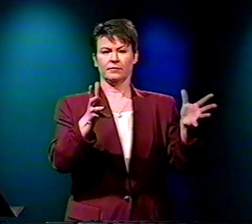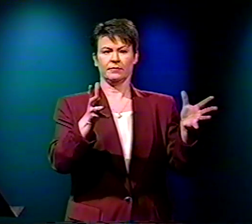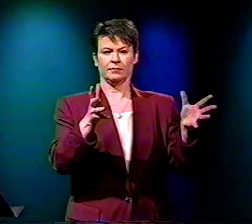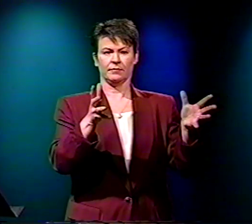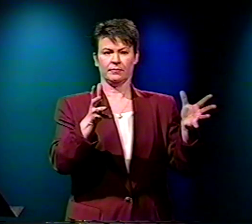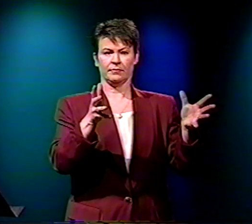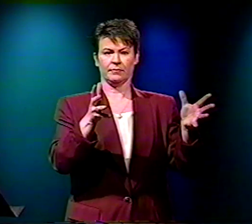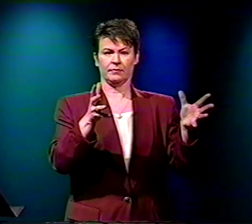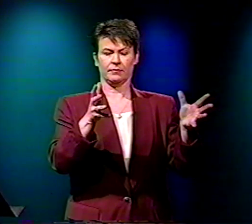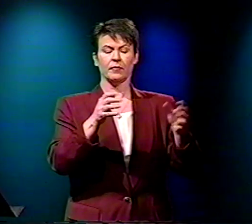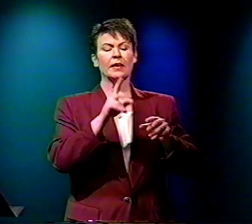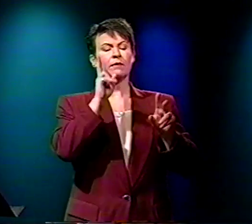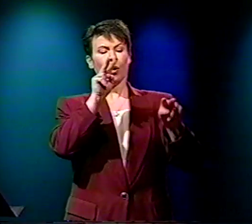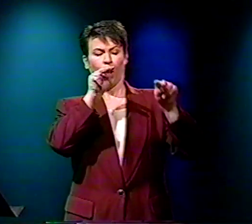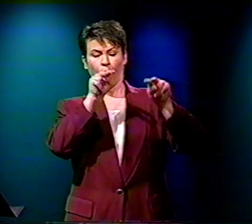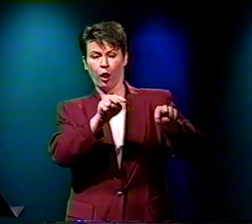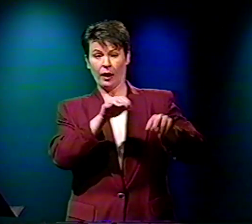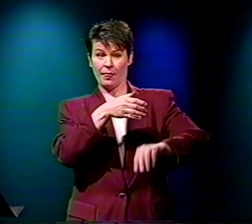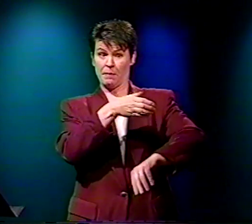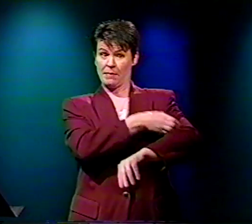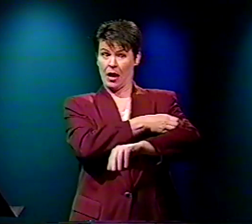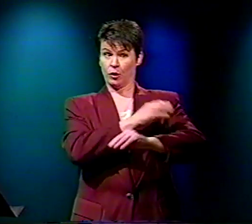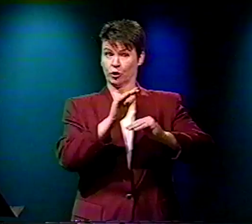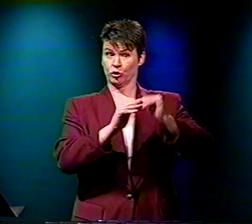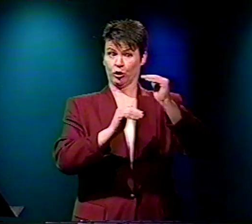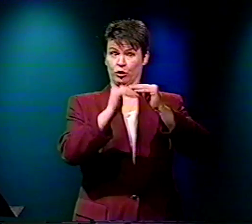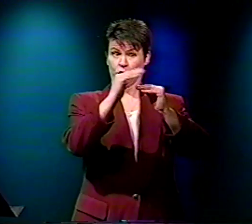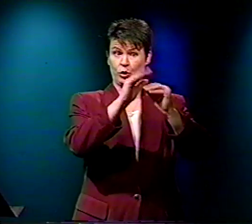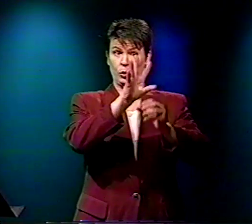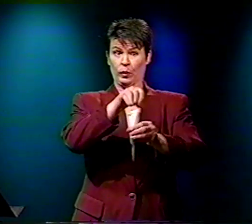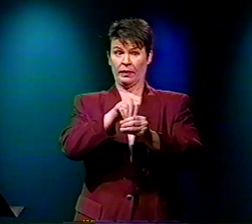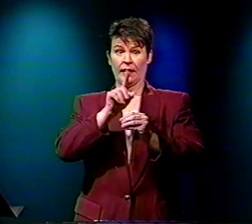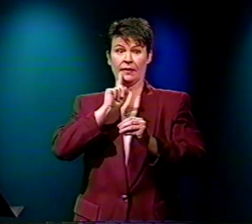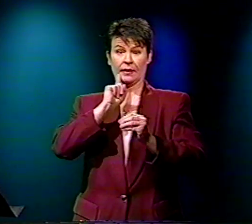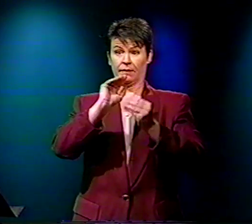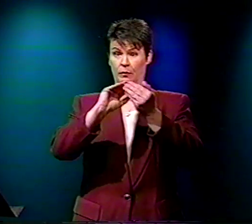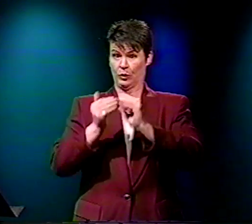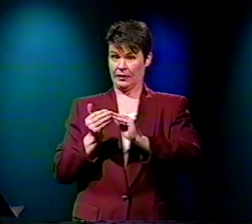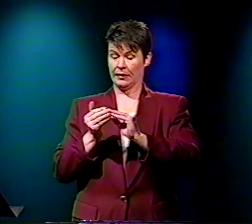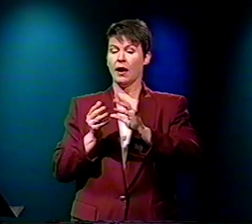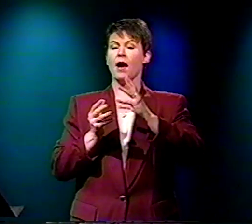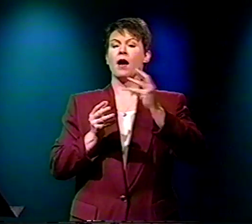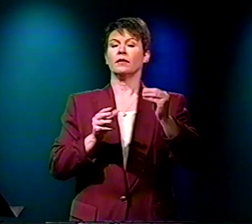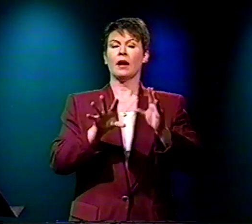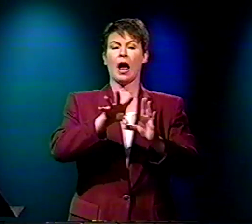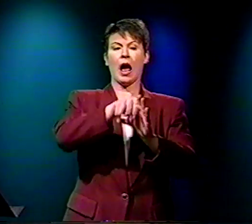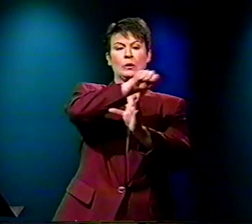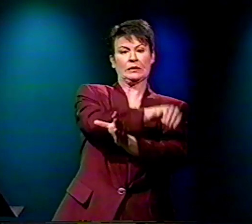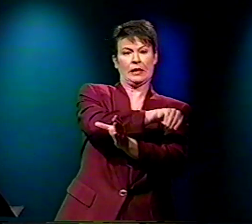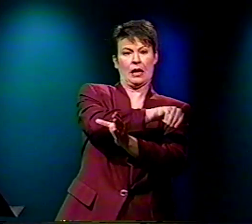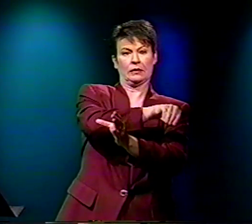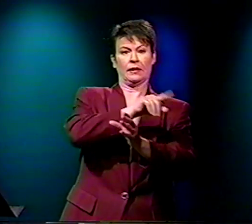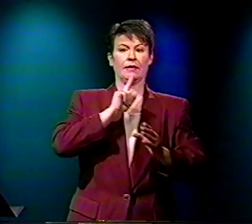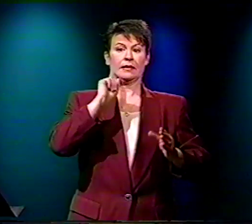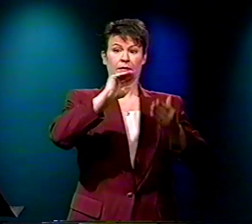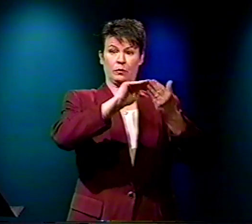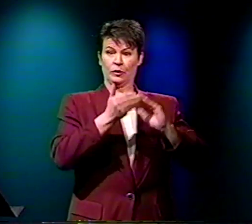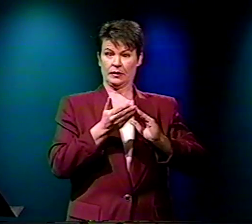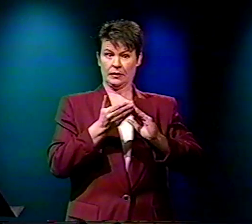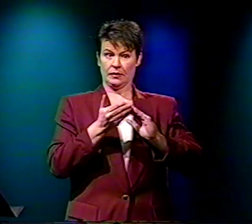English. And that in creates some ambivalence. You take a look at the power structure within the deaf community and outside of the